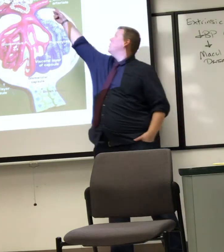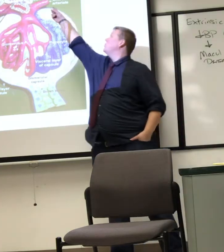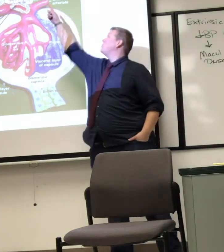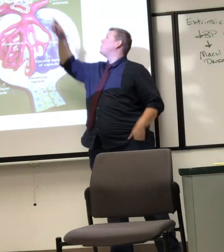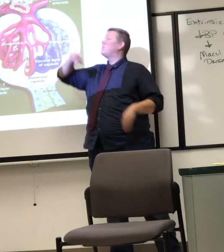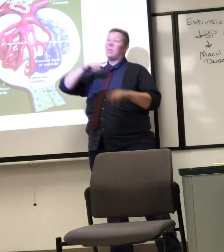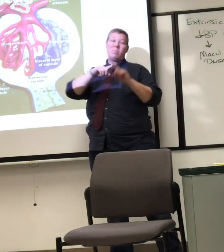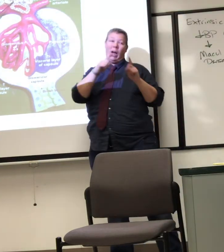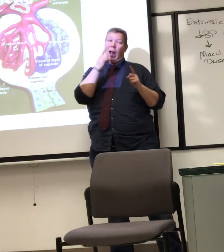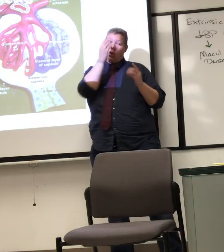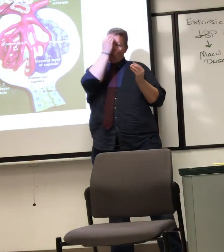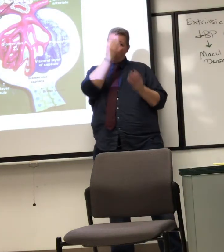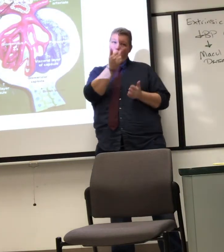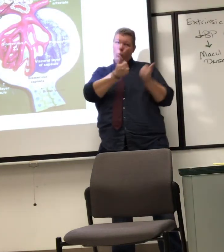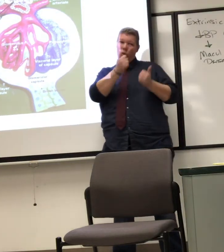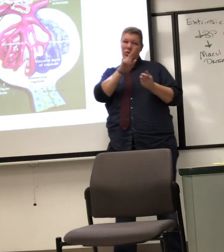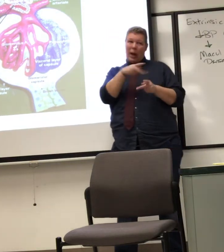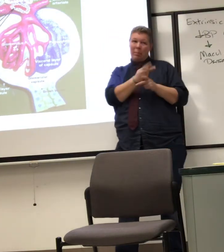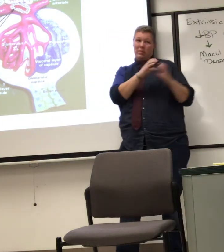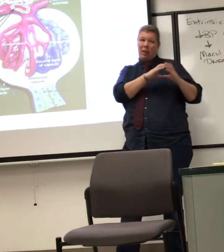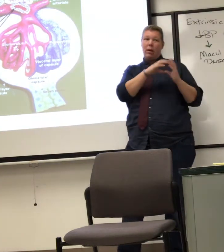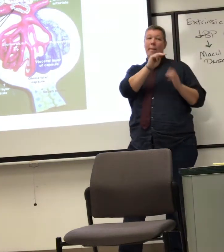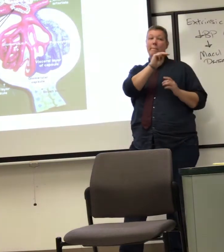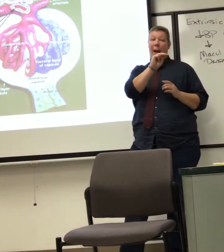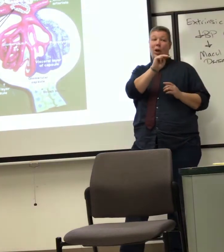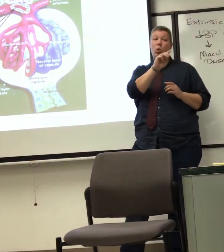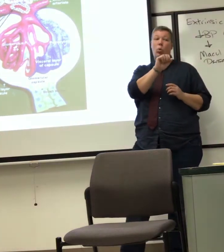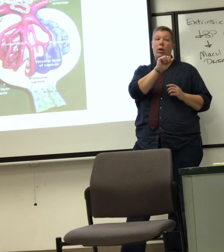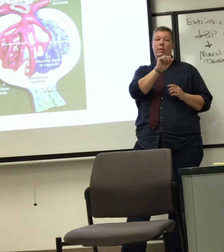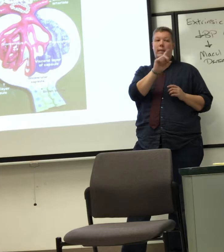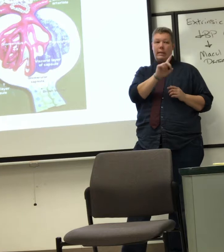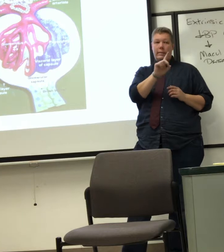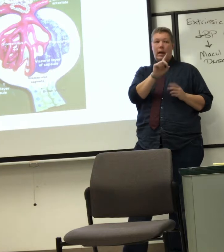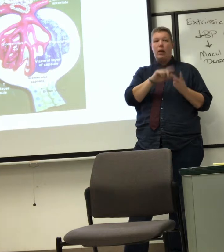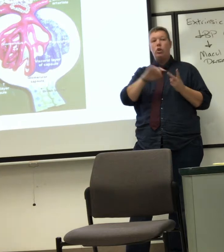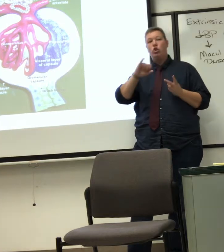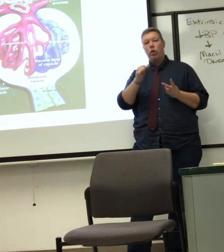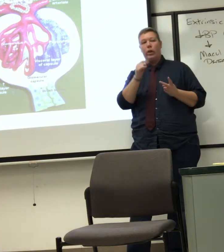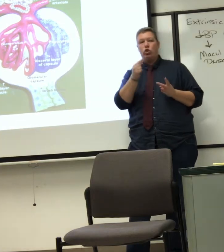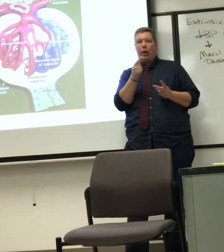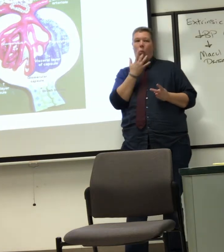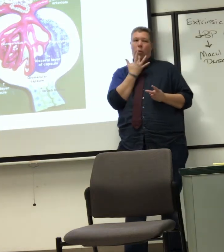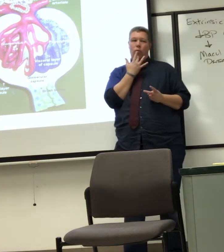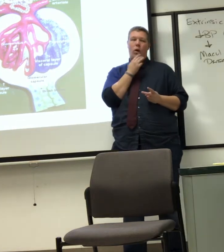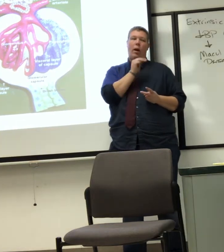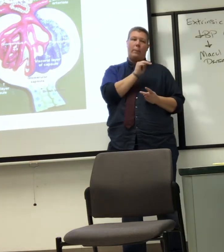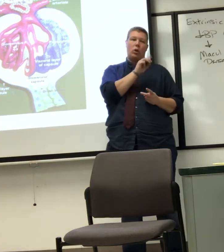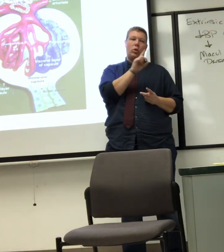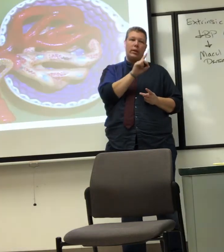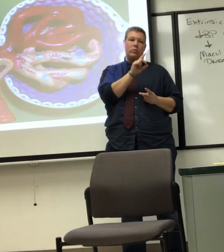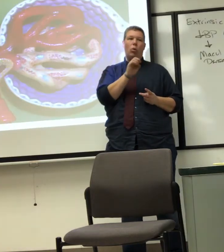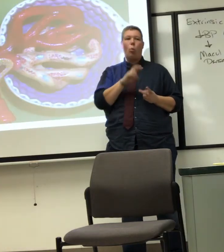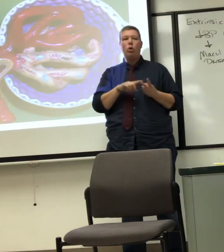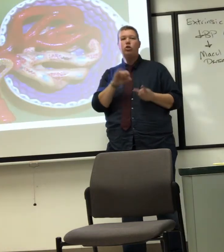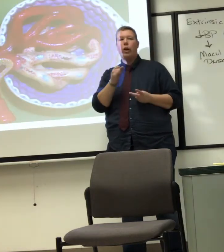cell types, Macula Densa, JG cells, or granular cells. Here's another